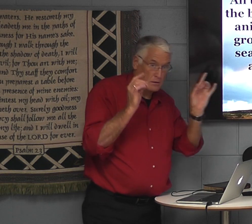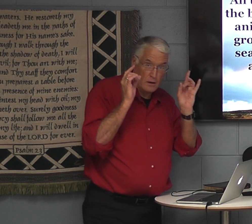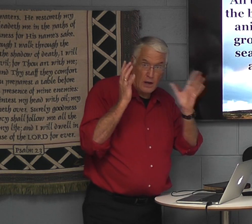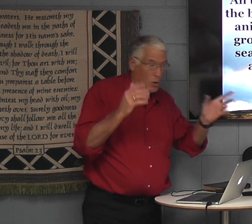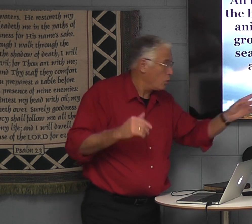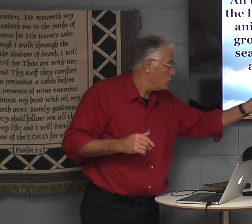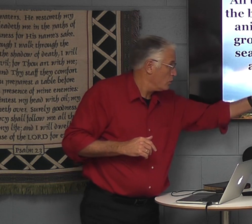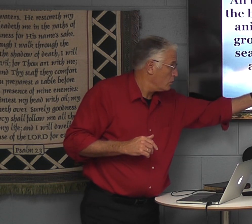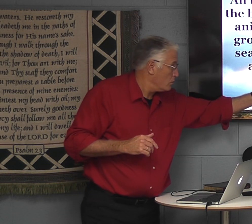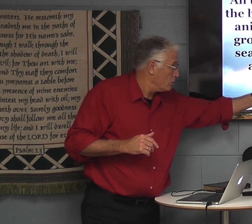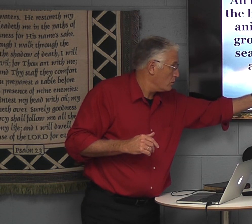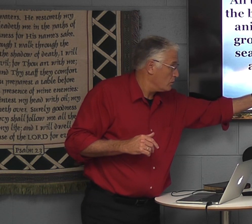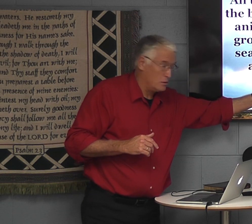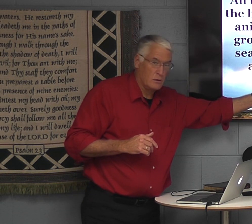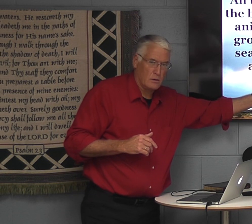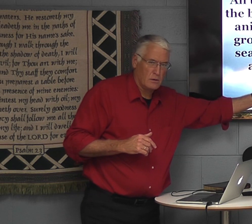and terror.